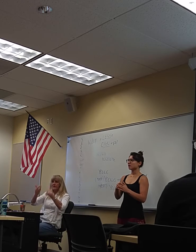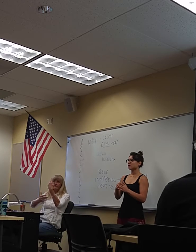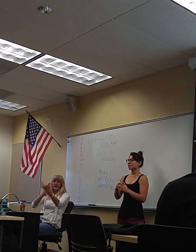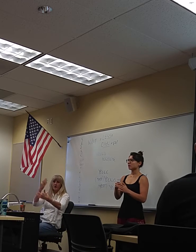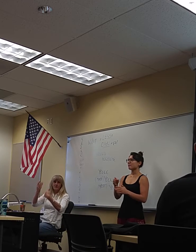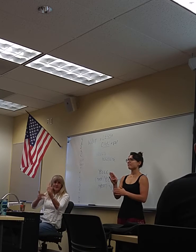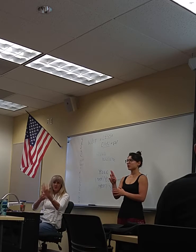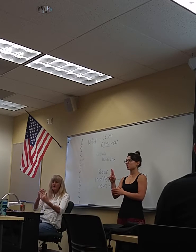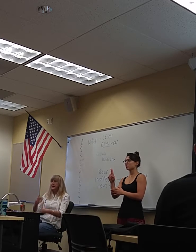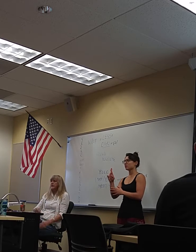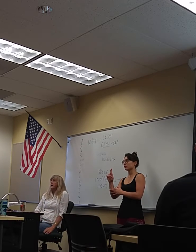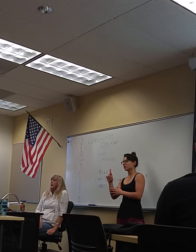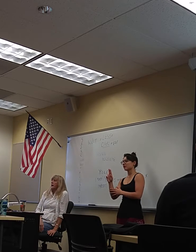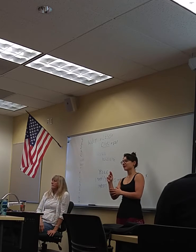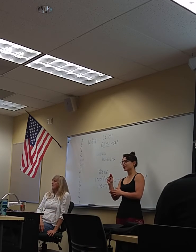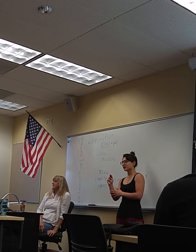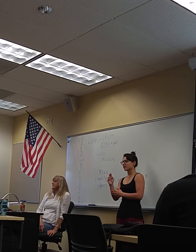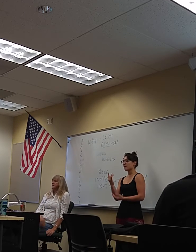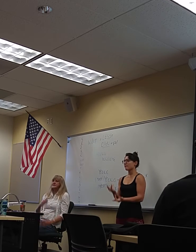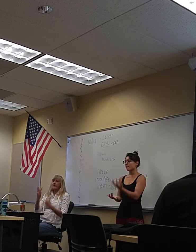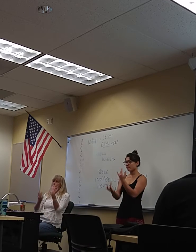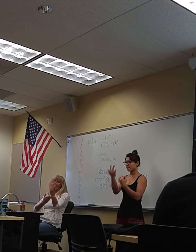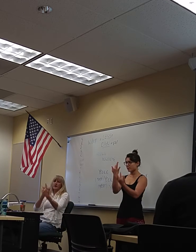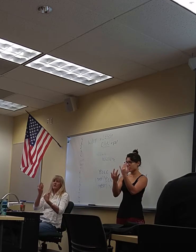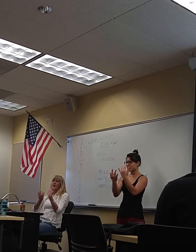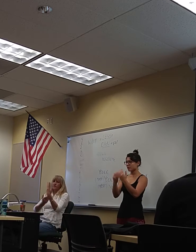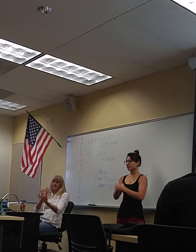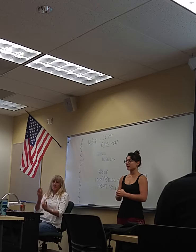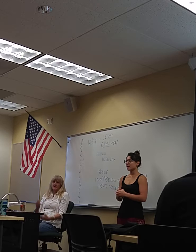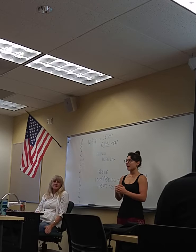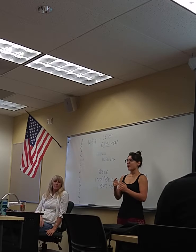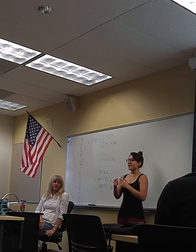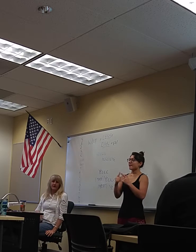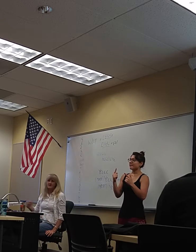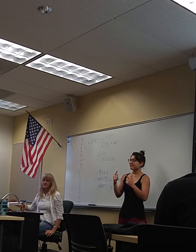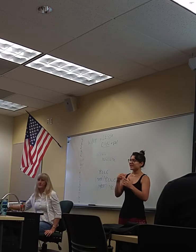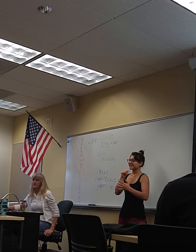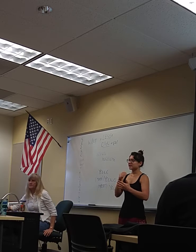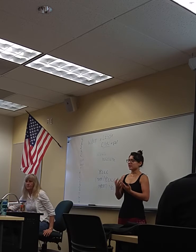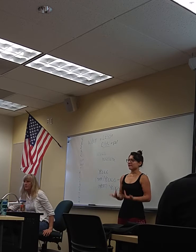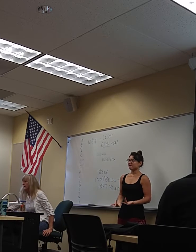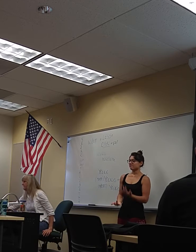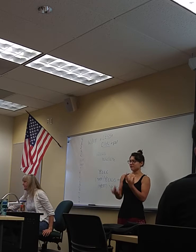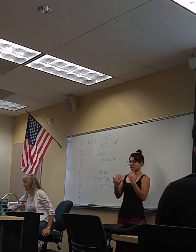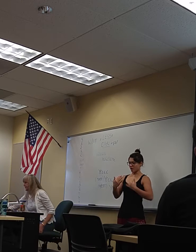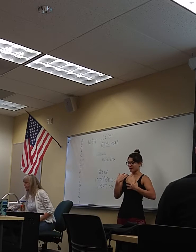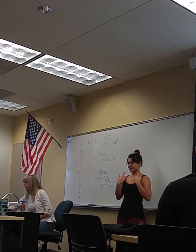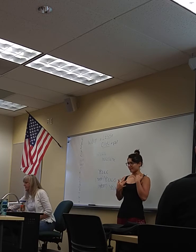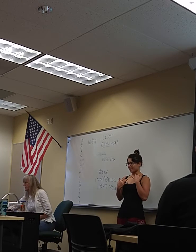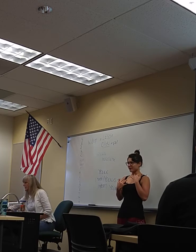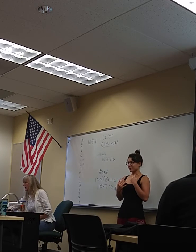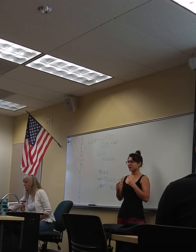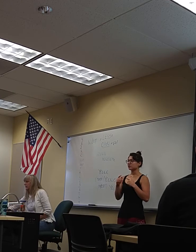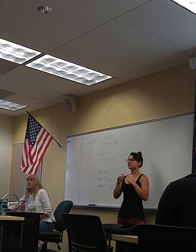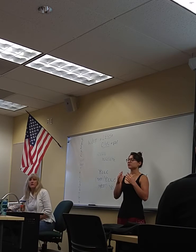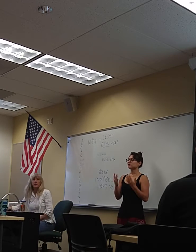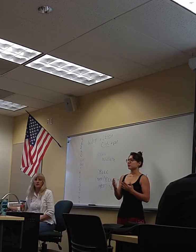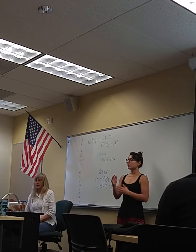the fire is burning, but this is not fire on your body, so we finger spell it, okay? And probably